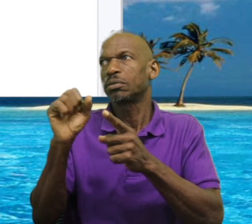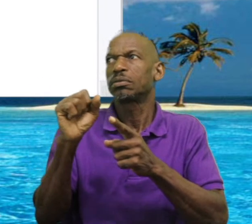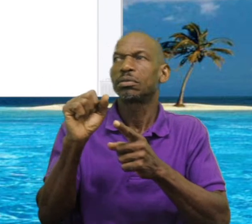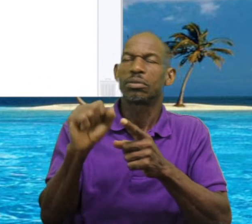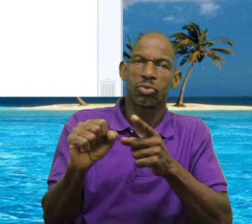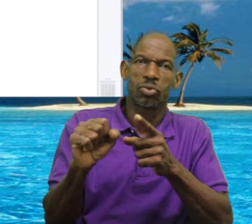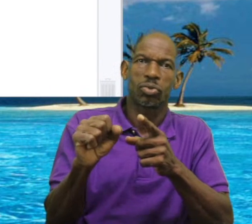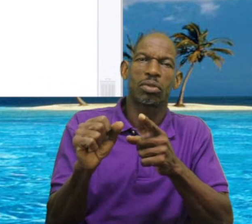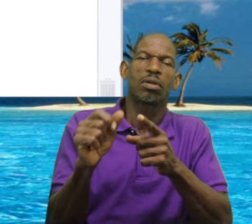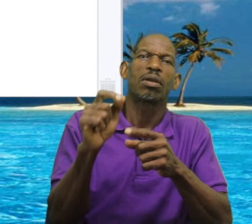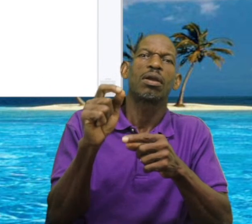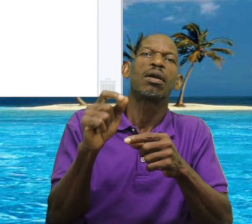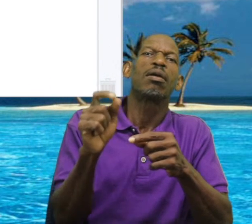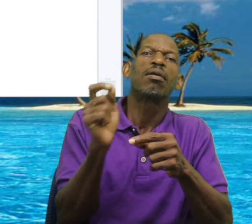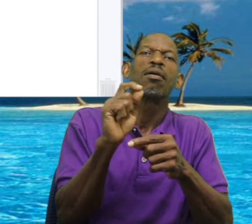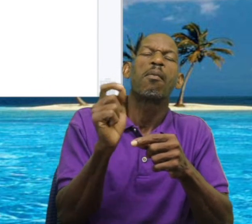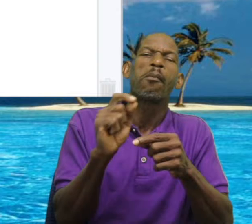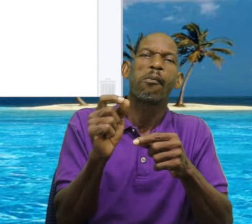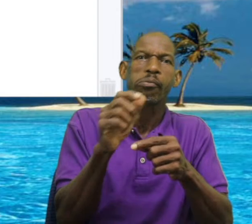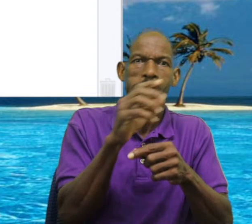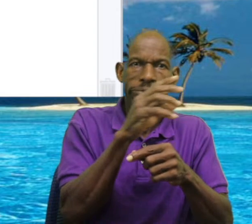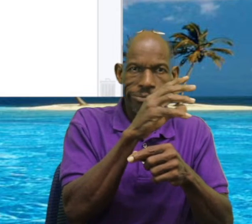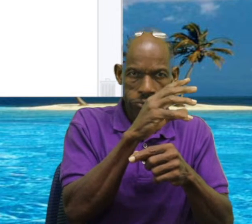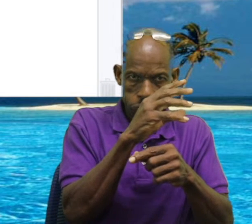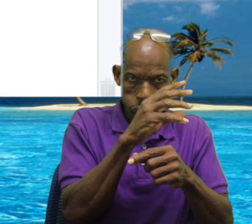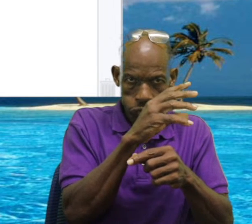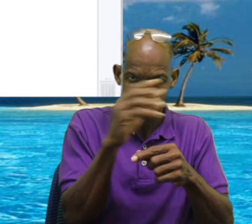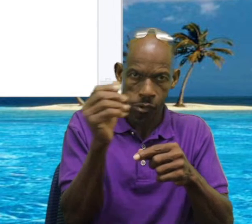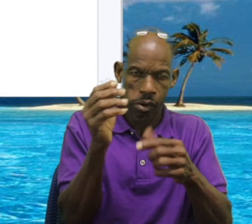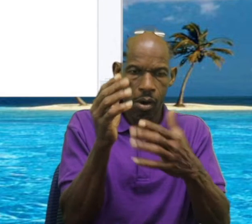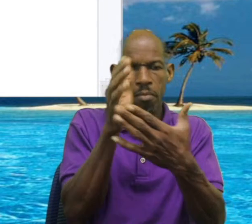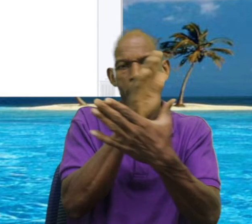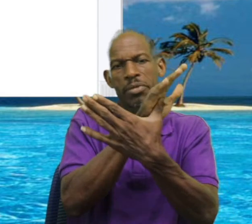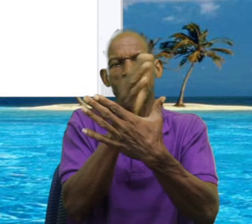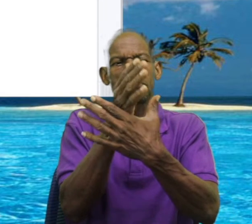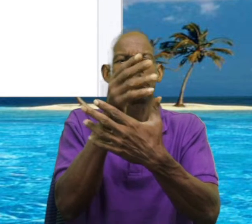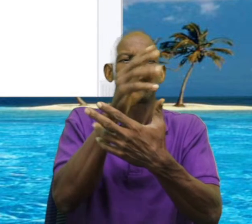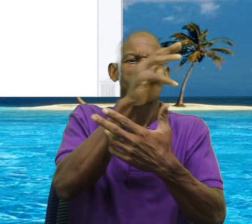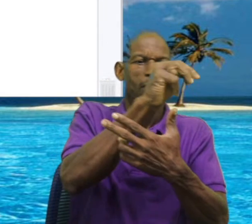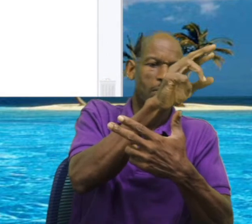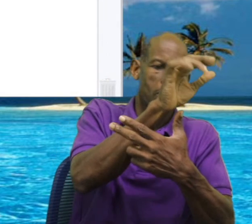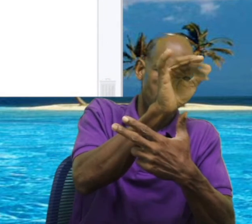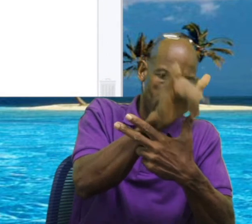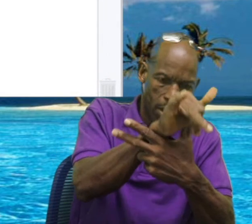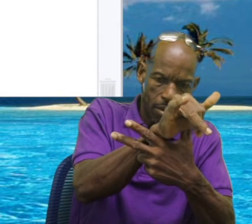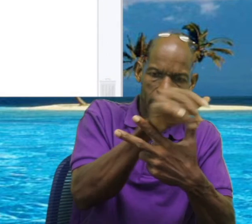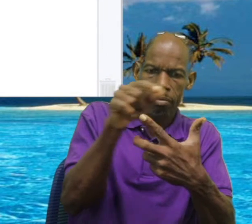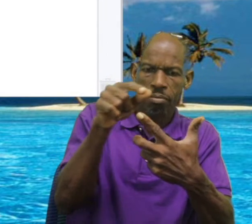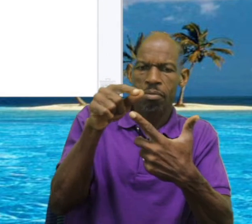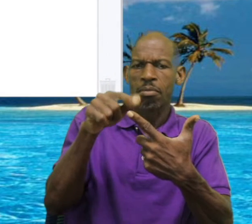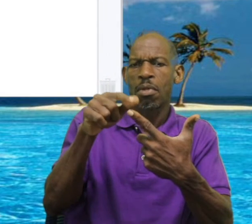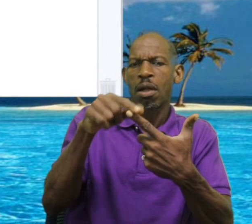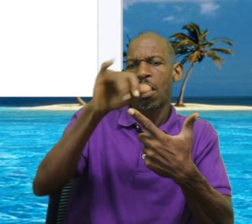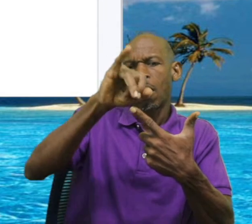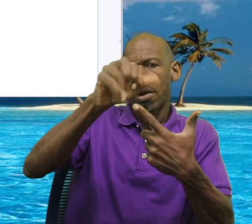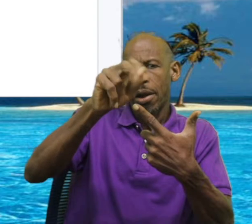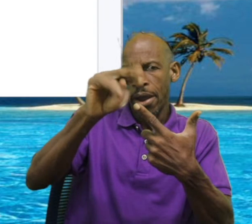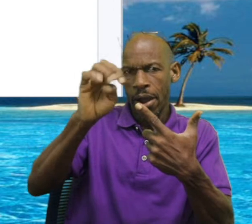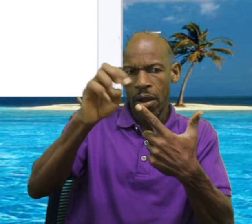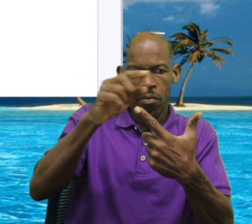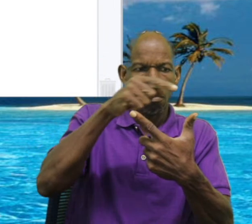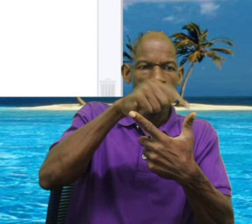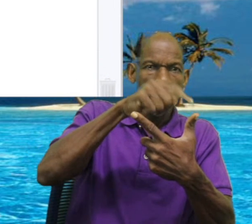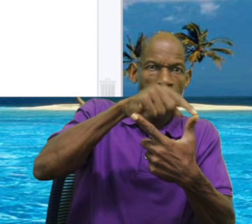2 nouns, Mary and Jane. So I use and